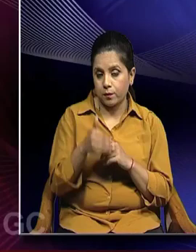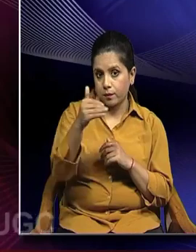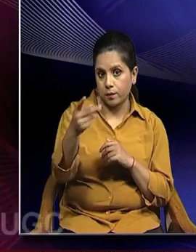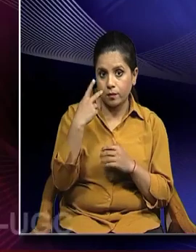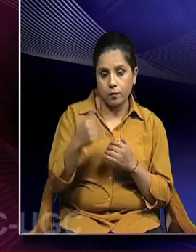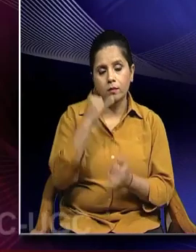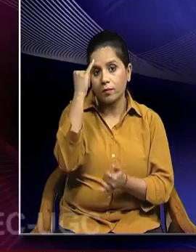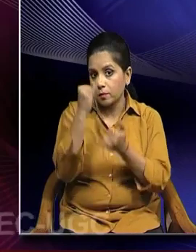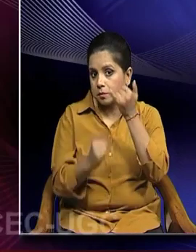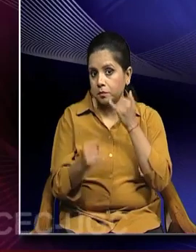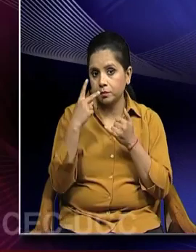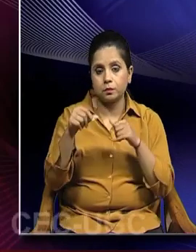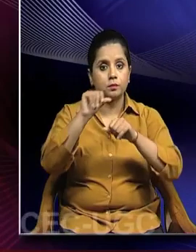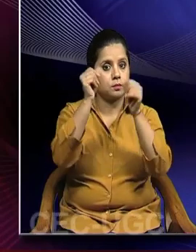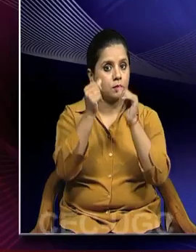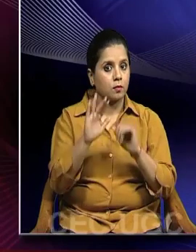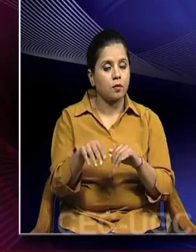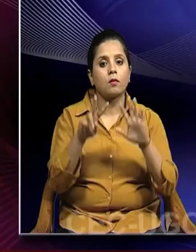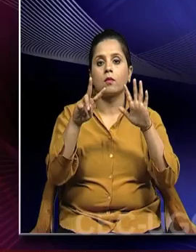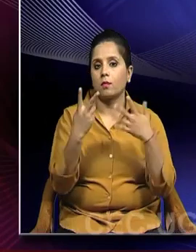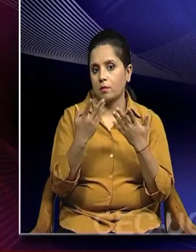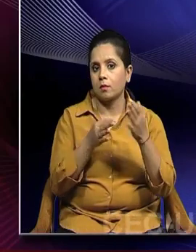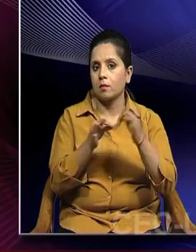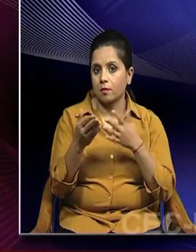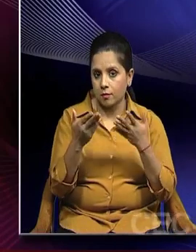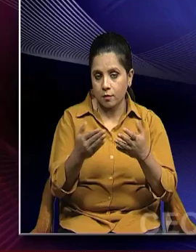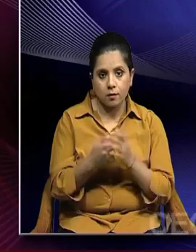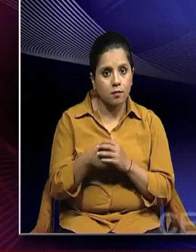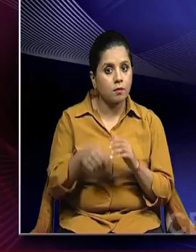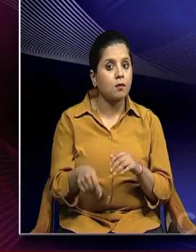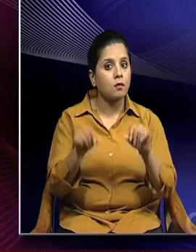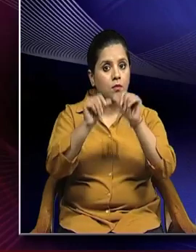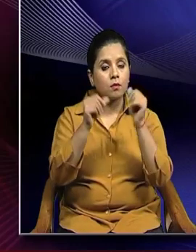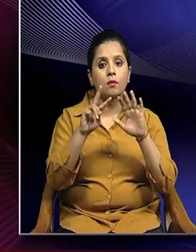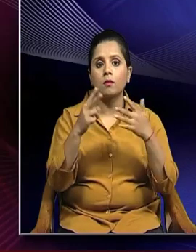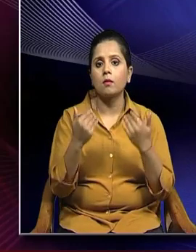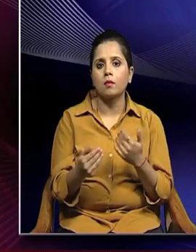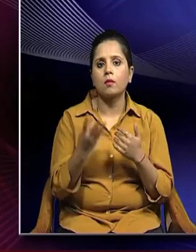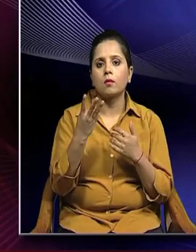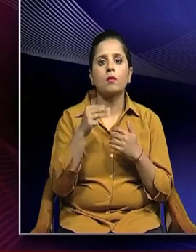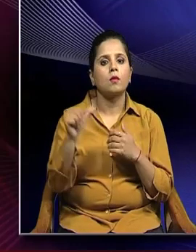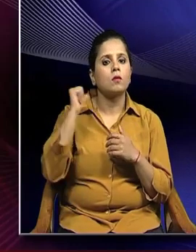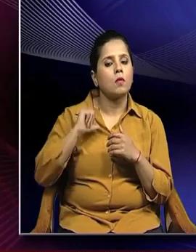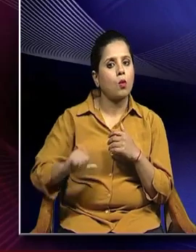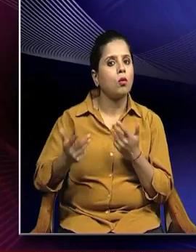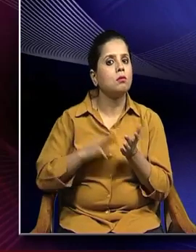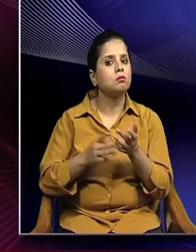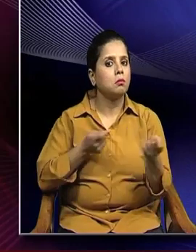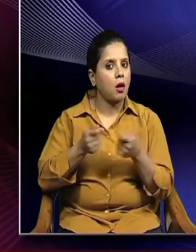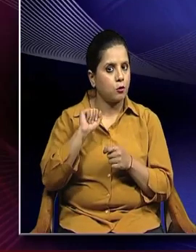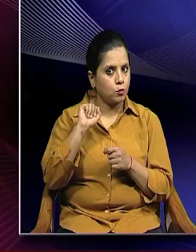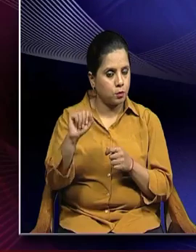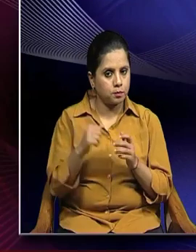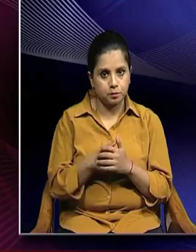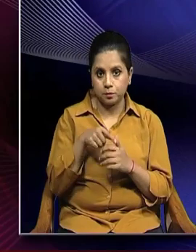to the last model, that is model number 7, which talks about 3 styles of management, and it